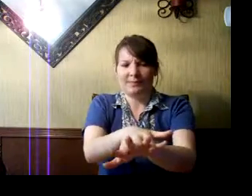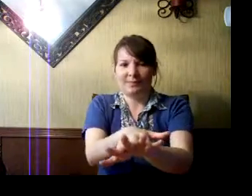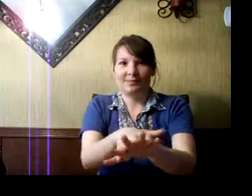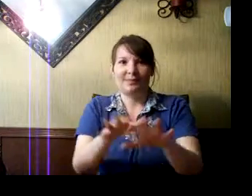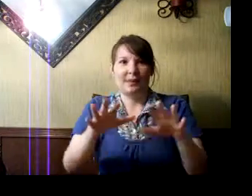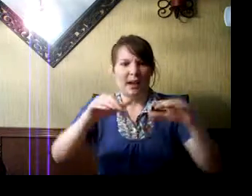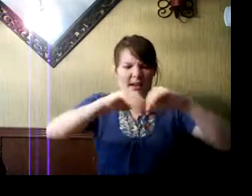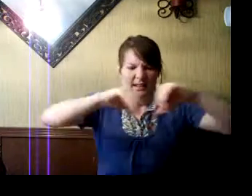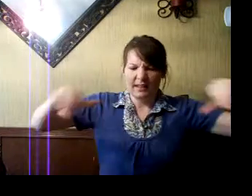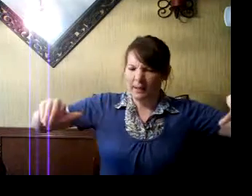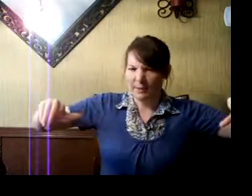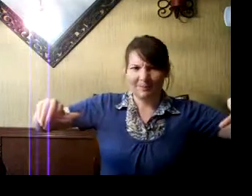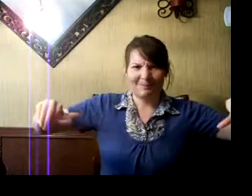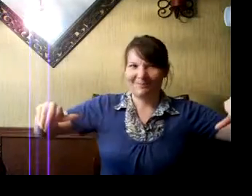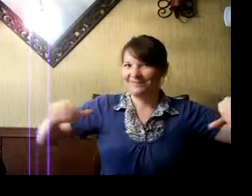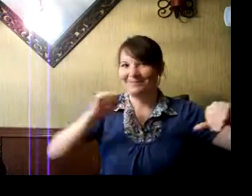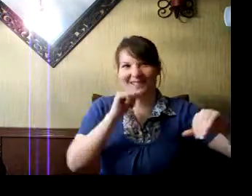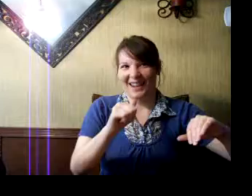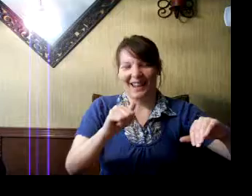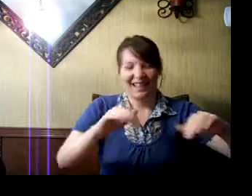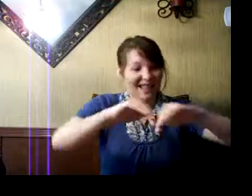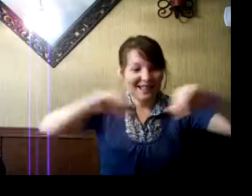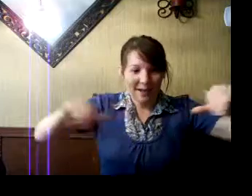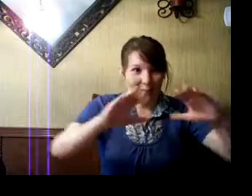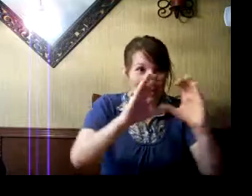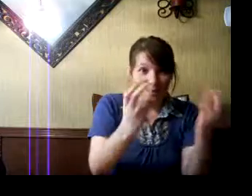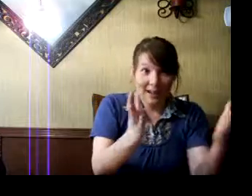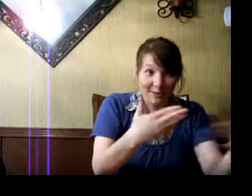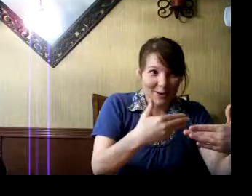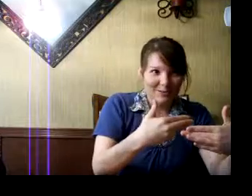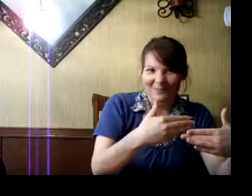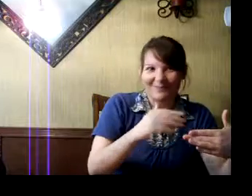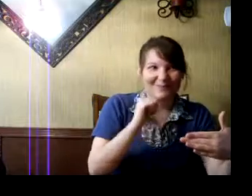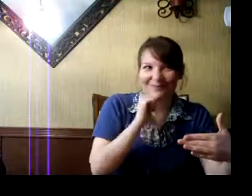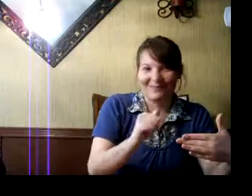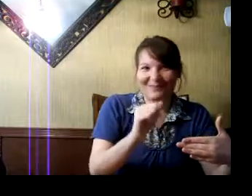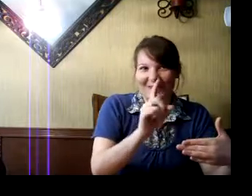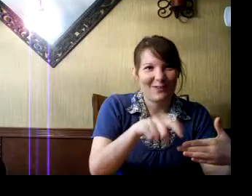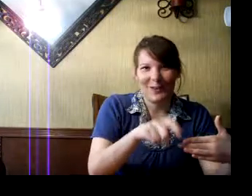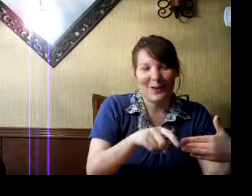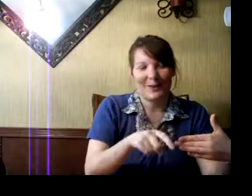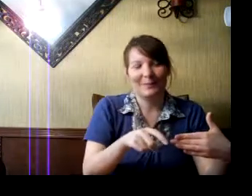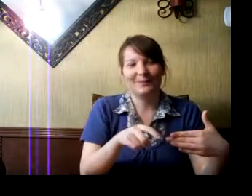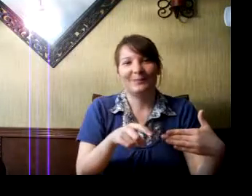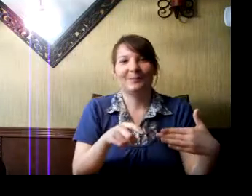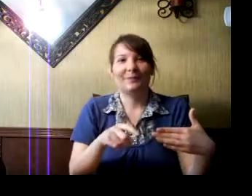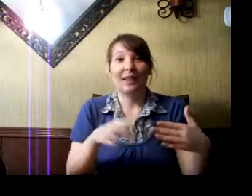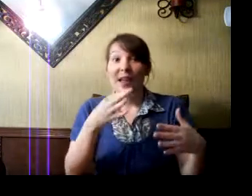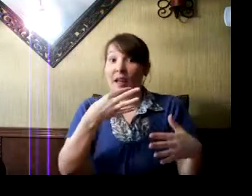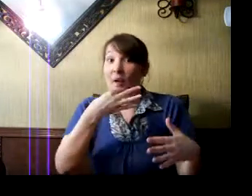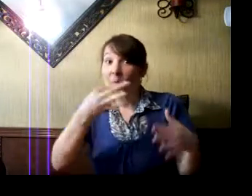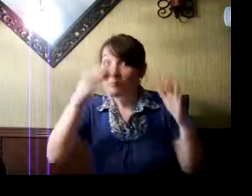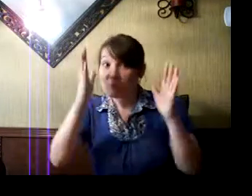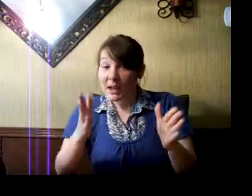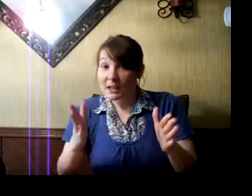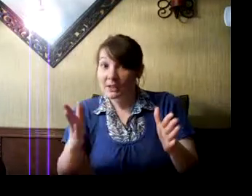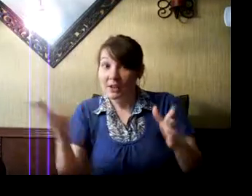we don't need a specialist coming into the building to teach our classes. What we can do as good content area specialists